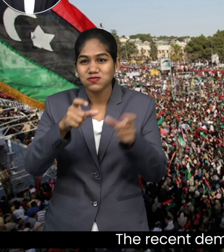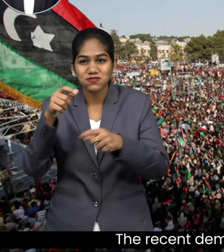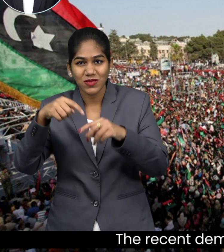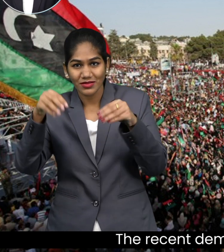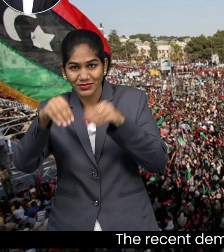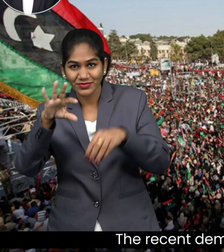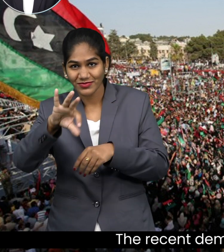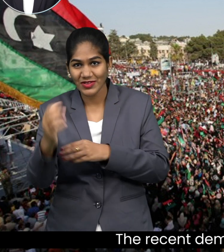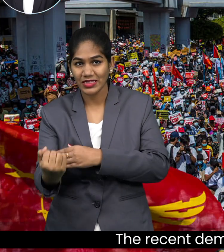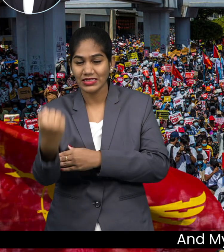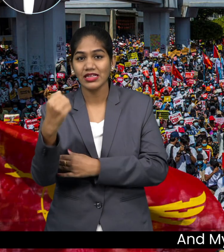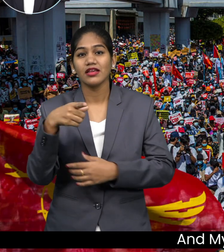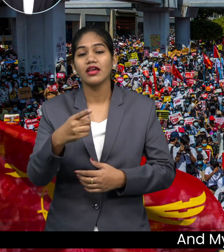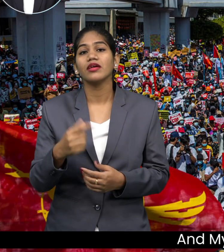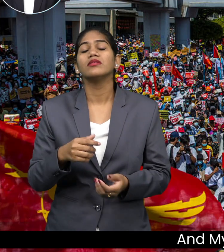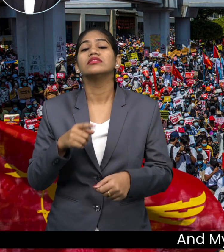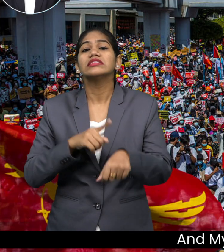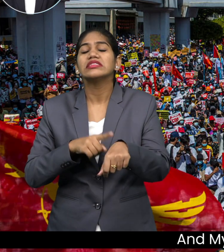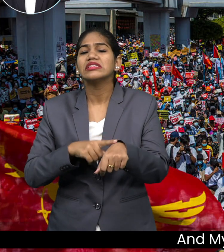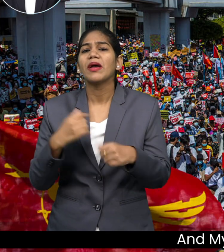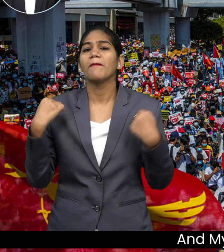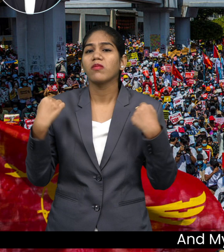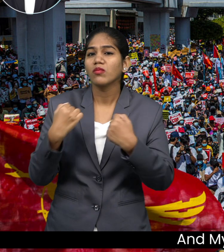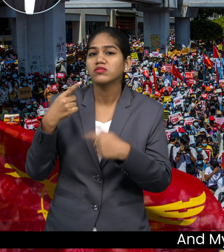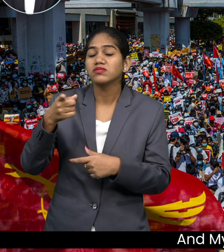in Libya and Myanmar.